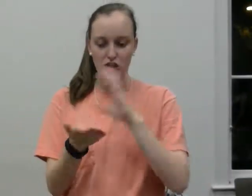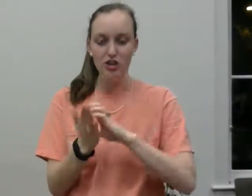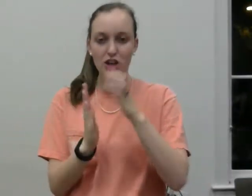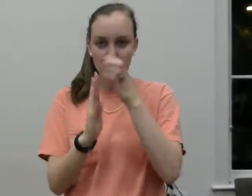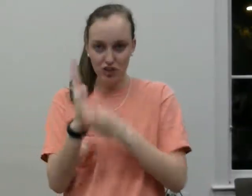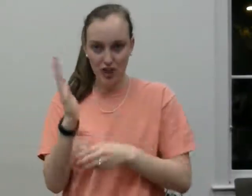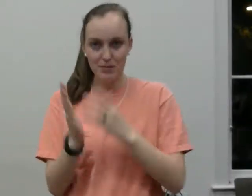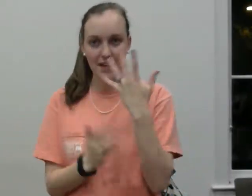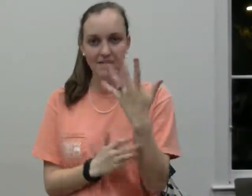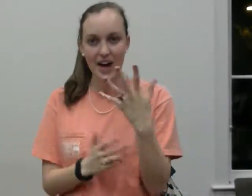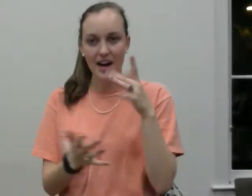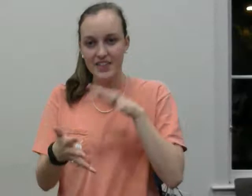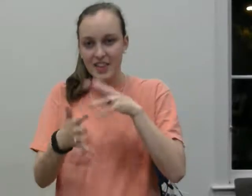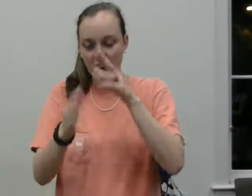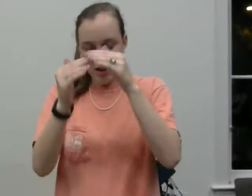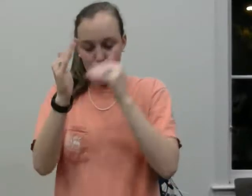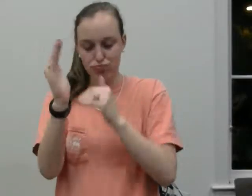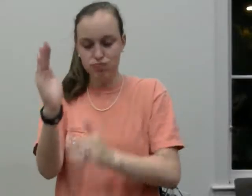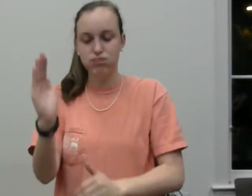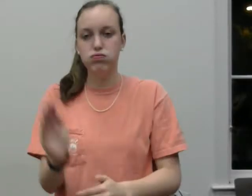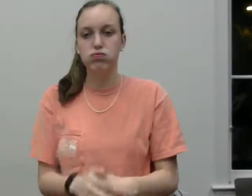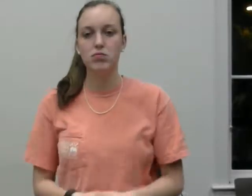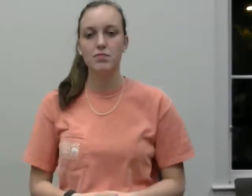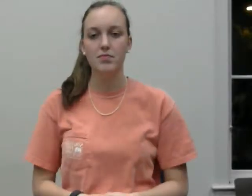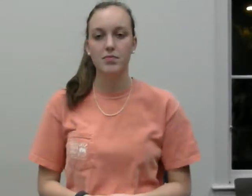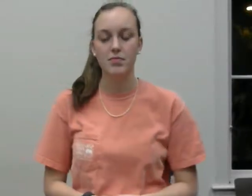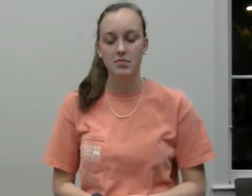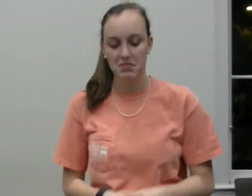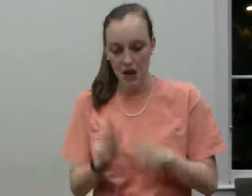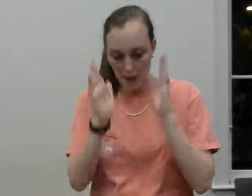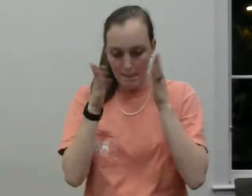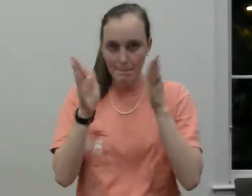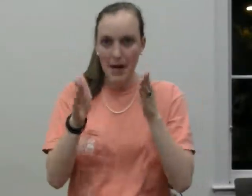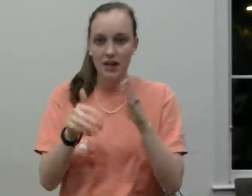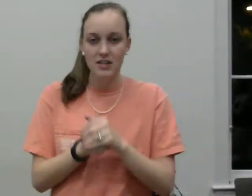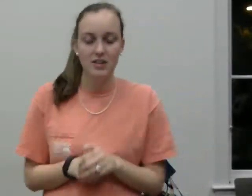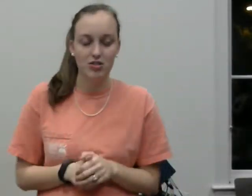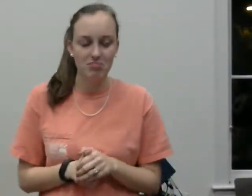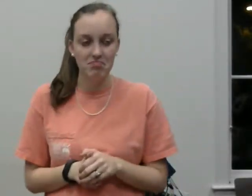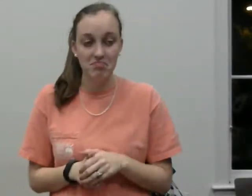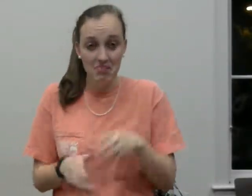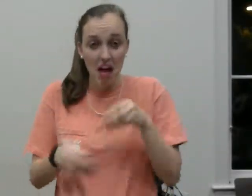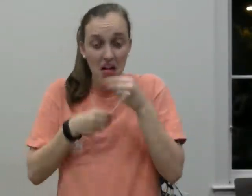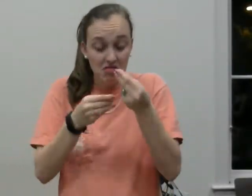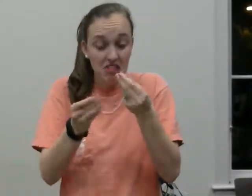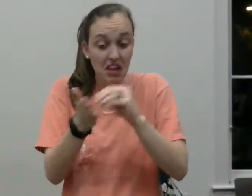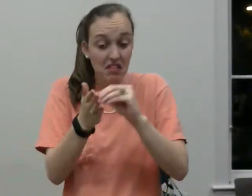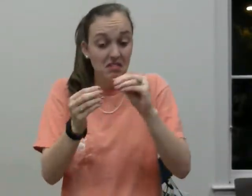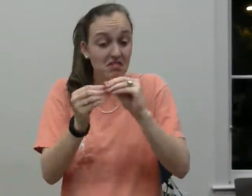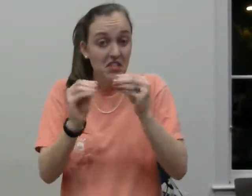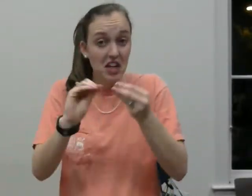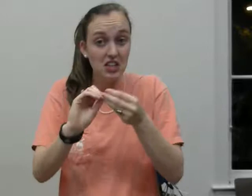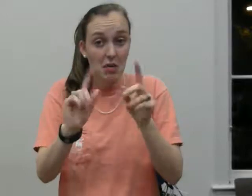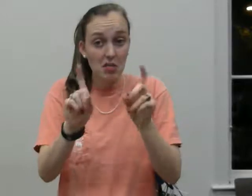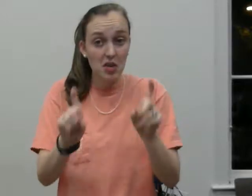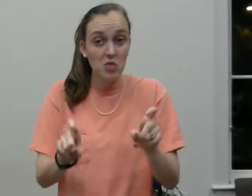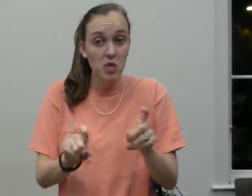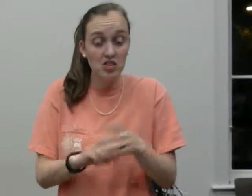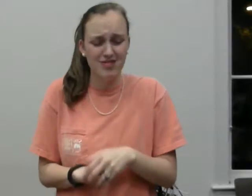study guide. And for those of you kind of paying attention, I'll kind of give the number of the question as we go, and I'm just going to kind of talk about